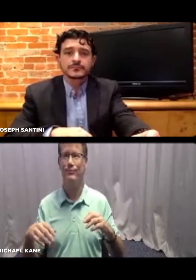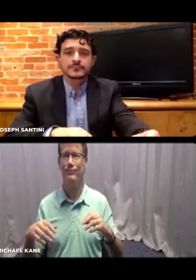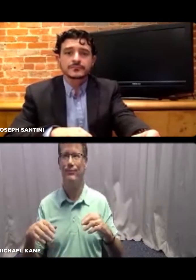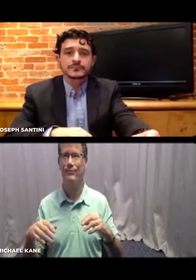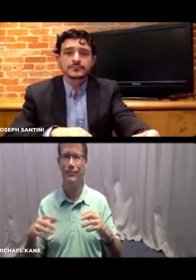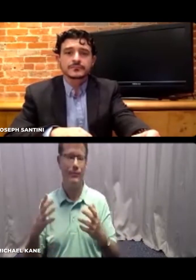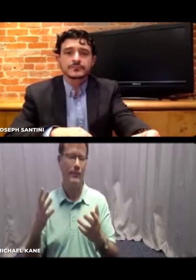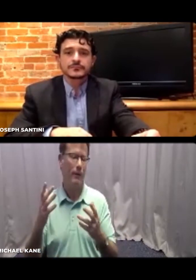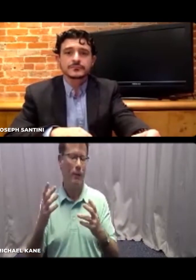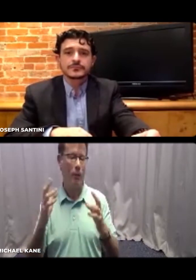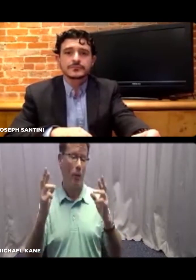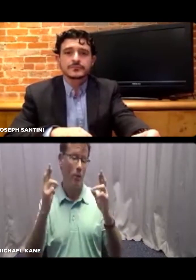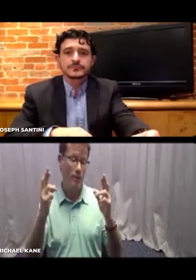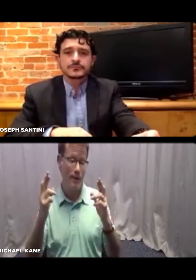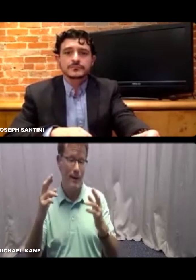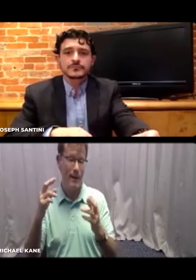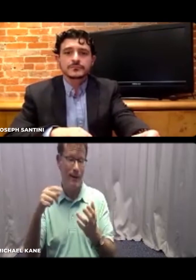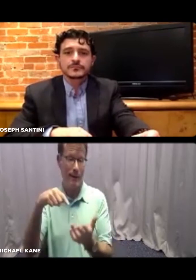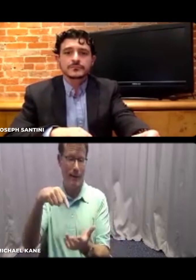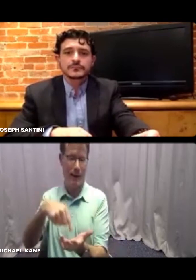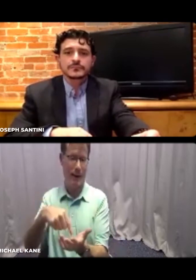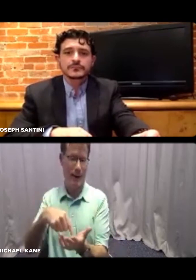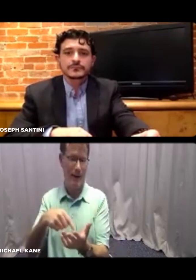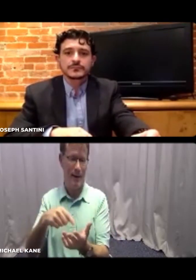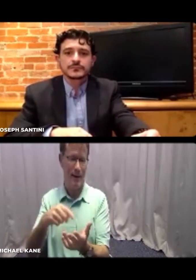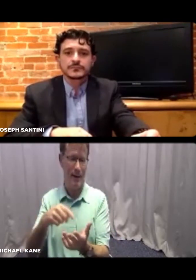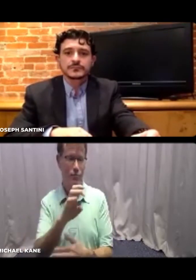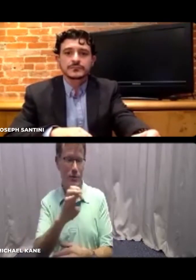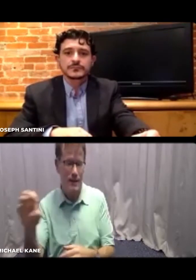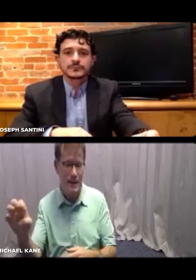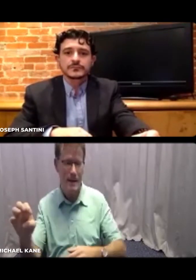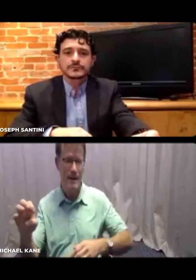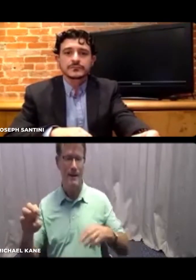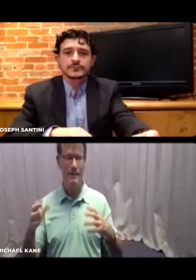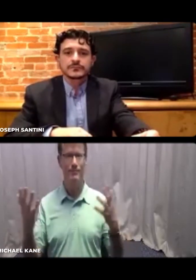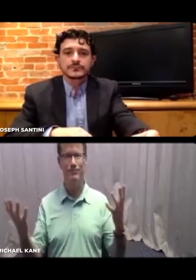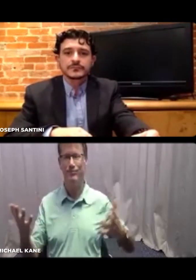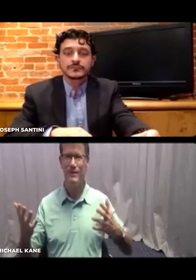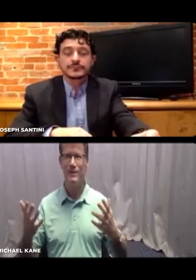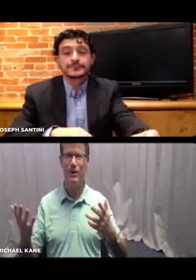members. The goal is to be debt-free, though.